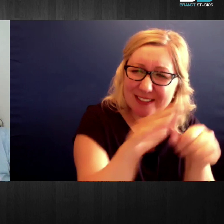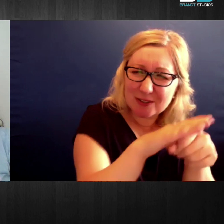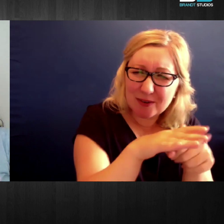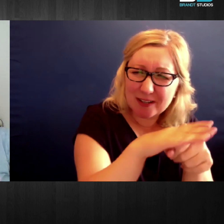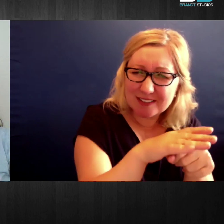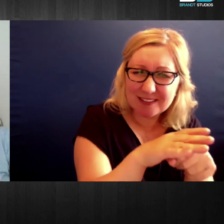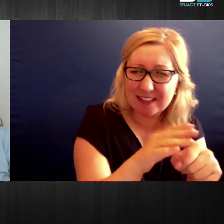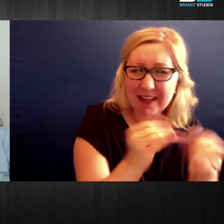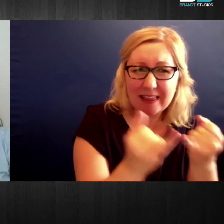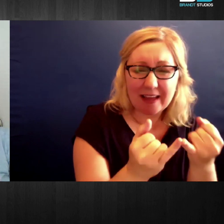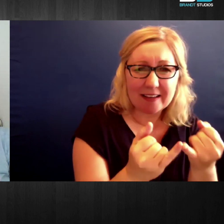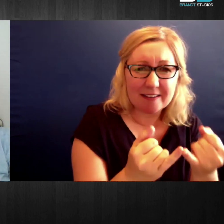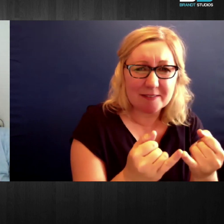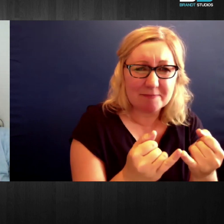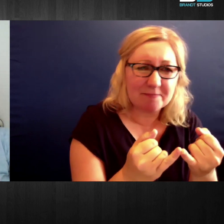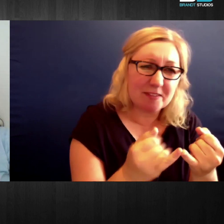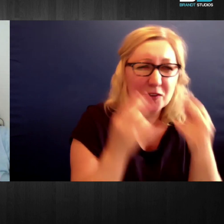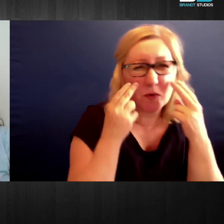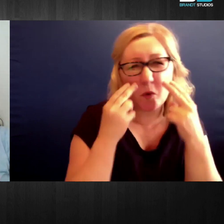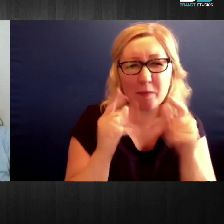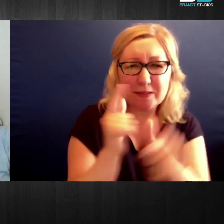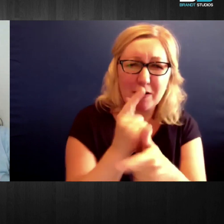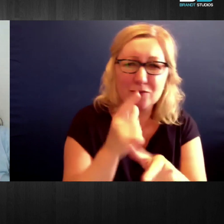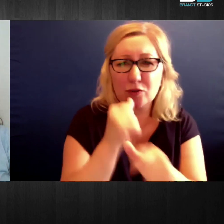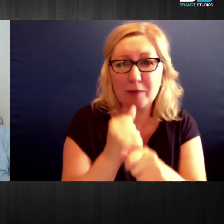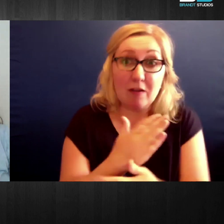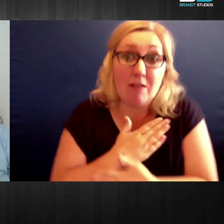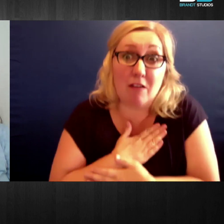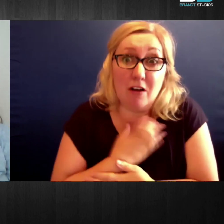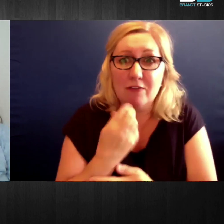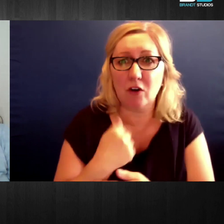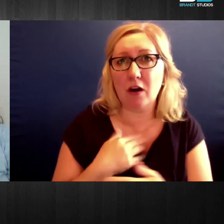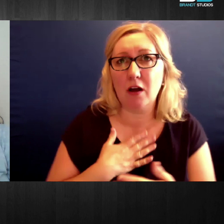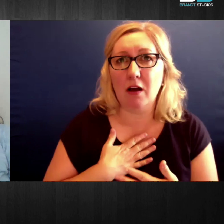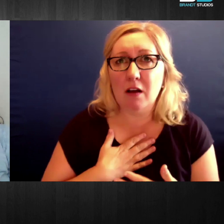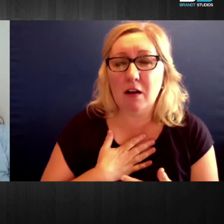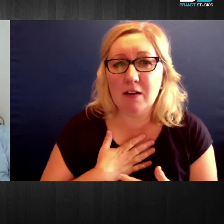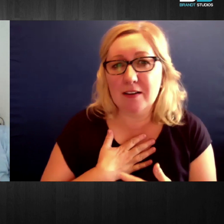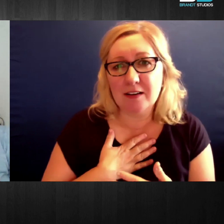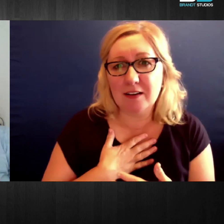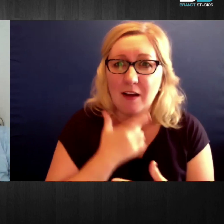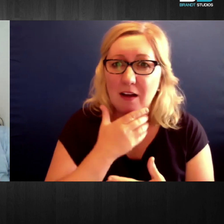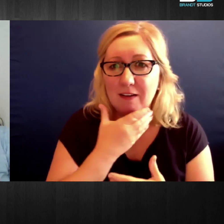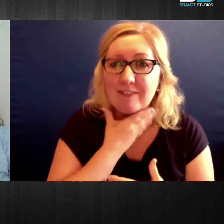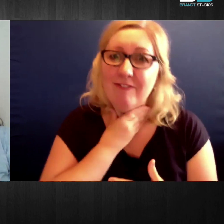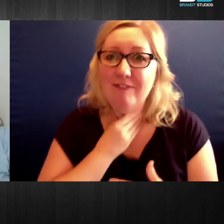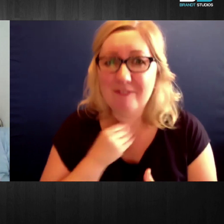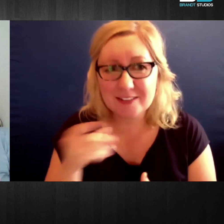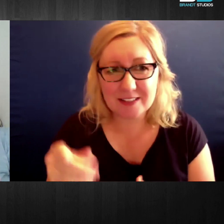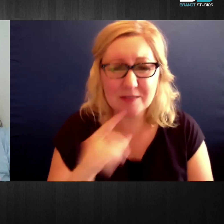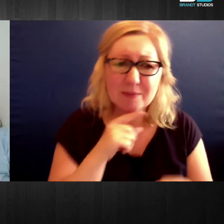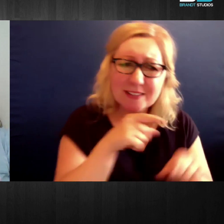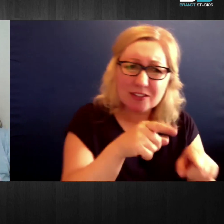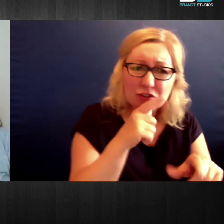normal songs that there's like a cliche. People always sing about them. She sings about like gay rights. She sings about equalism. She sings about like you can't be racist